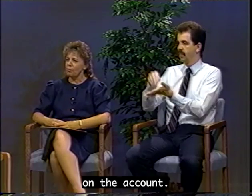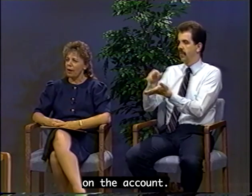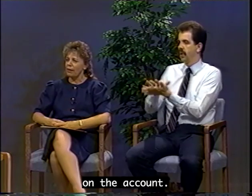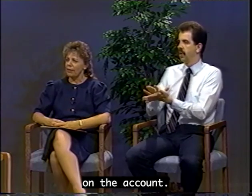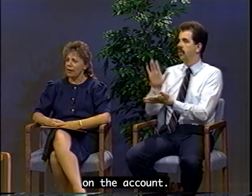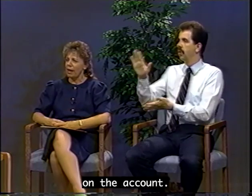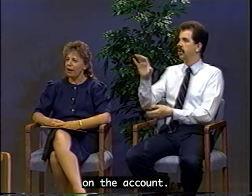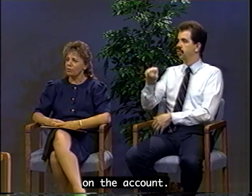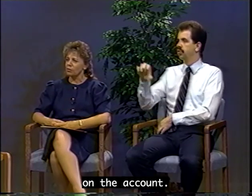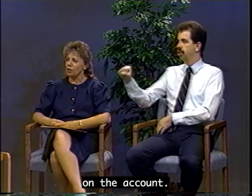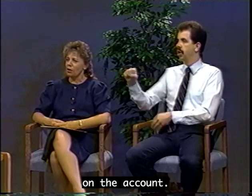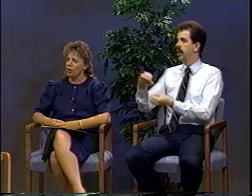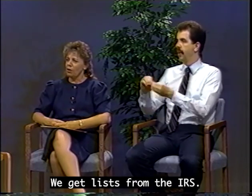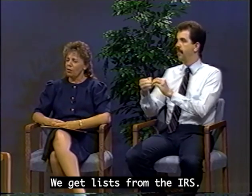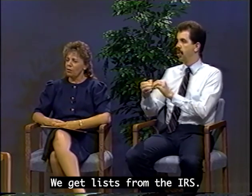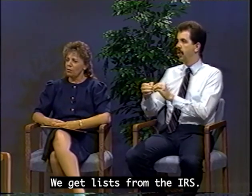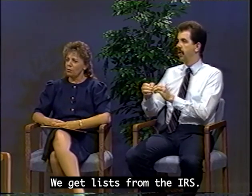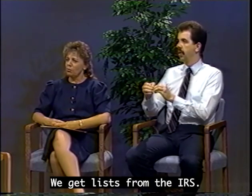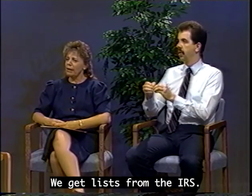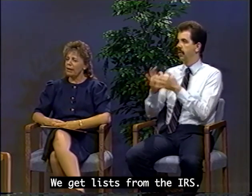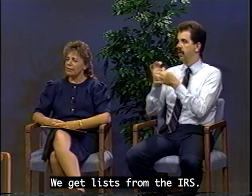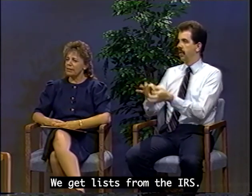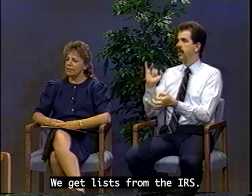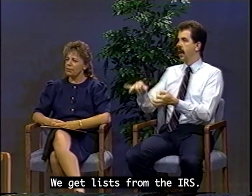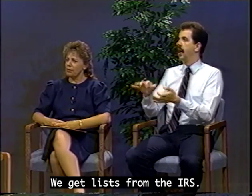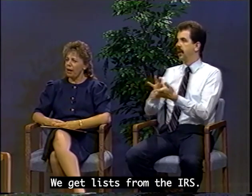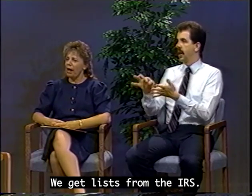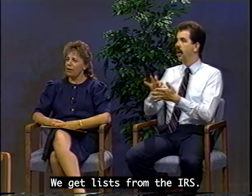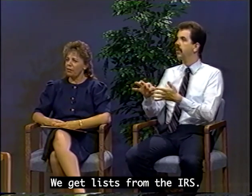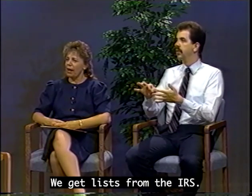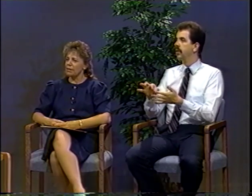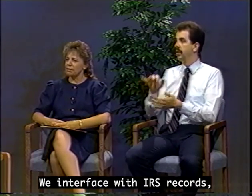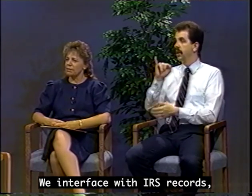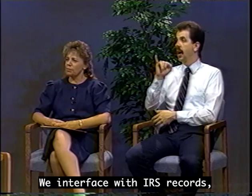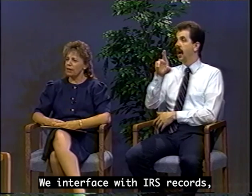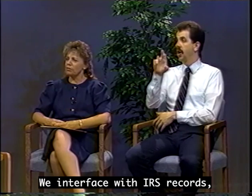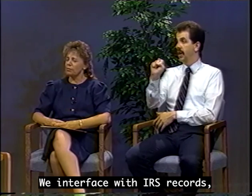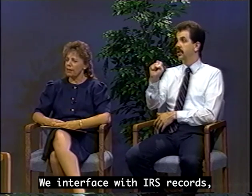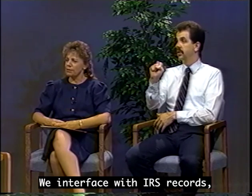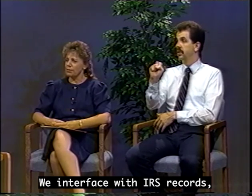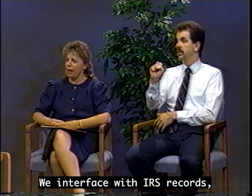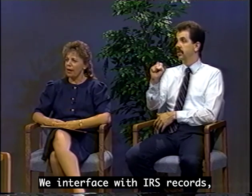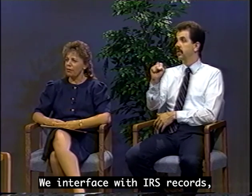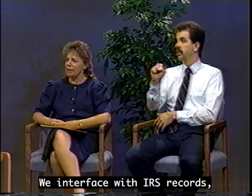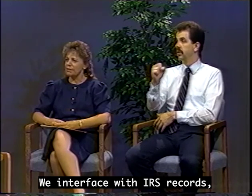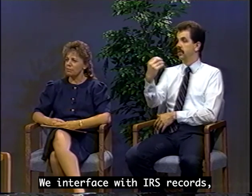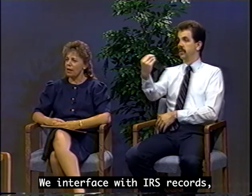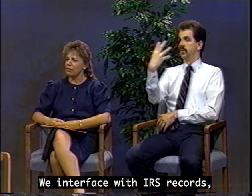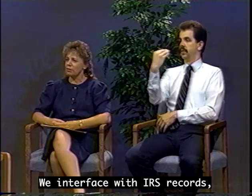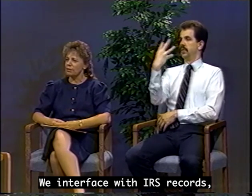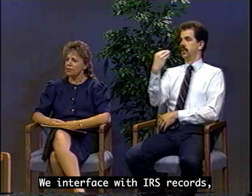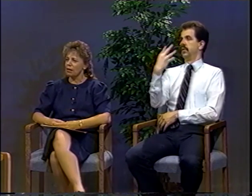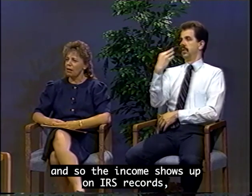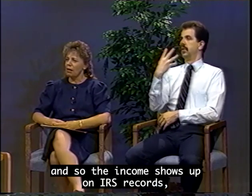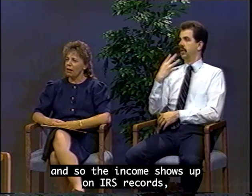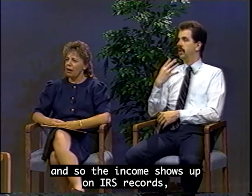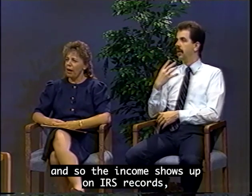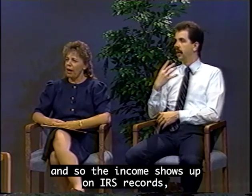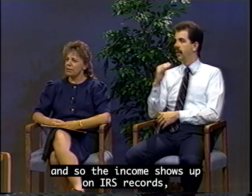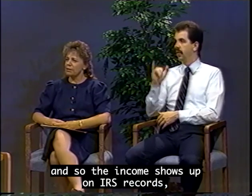Security number on the account. We get lists from the IRS. We interface with IRS